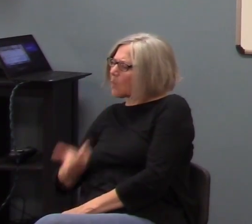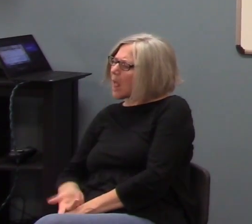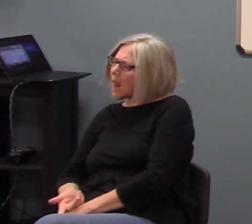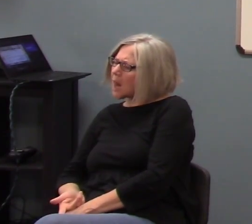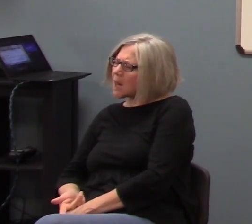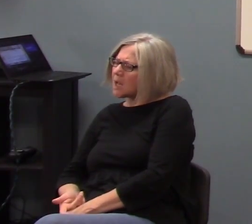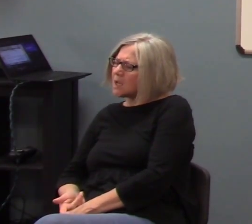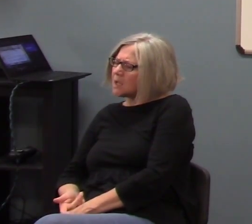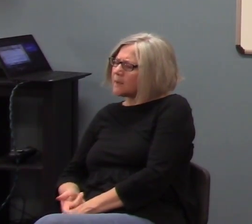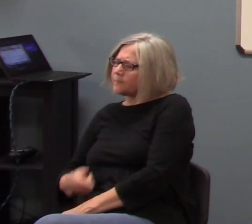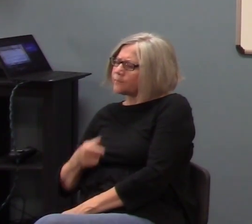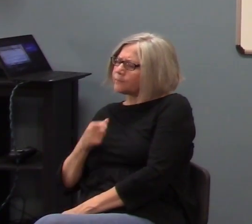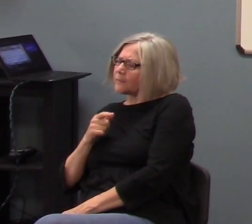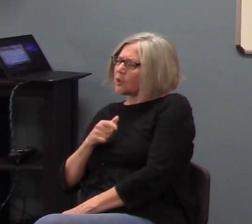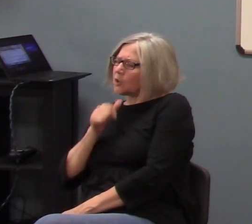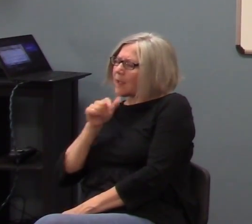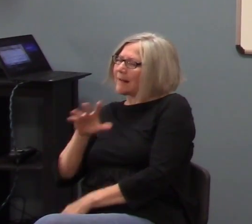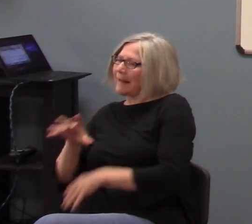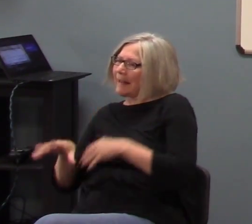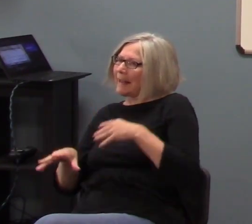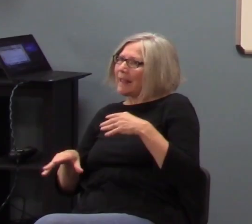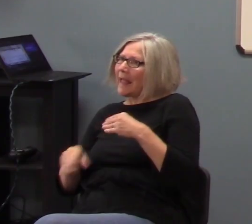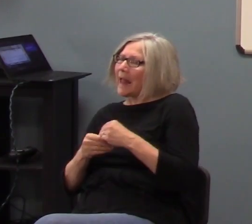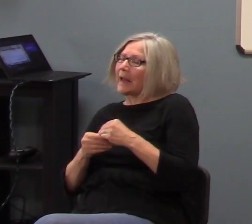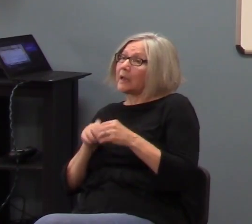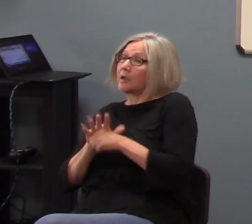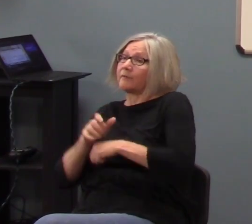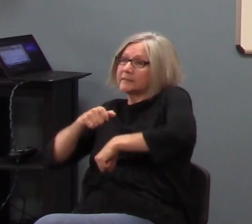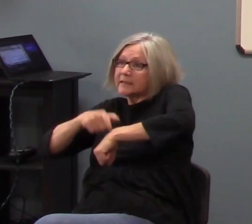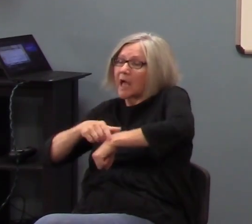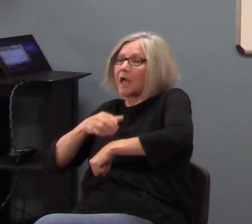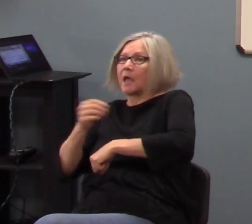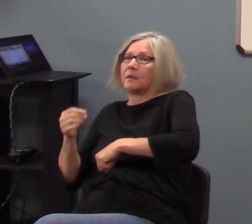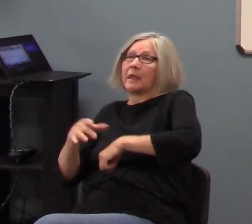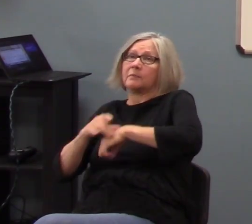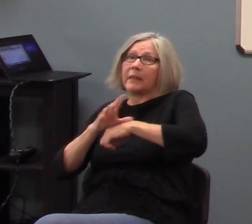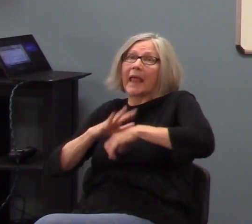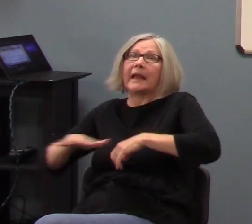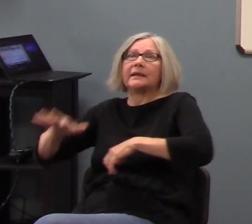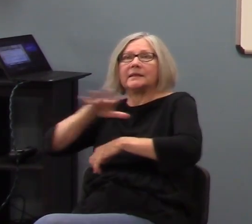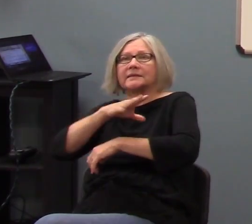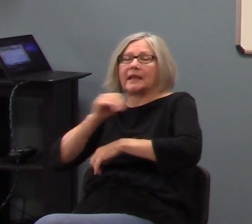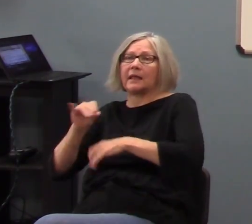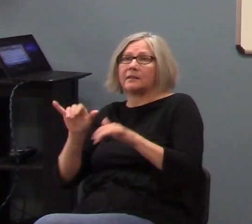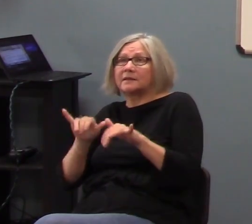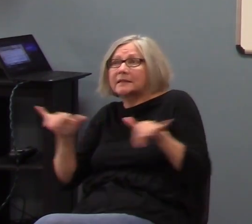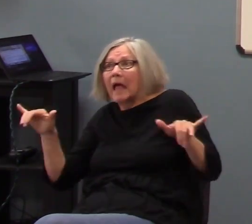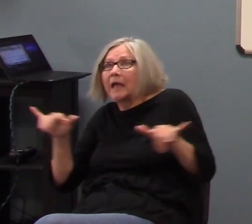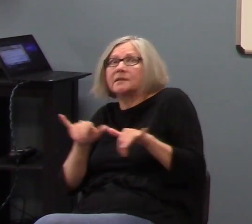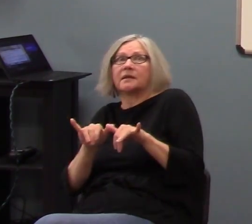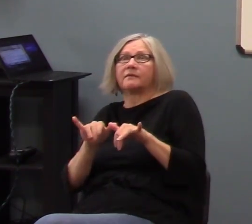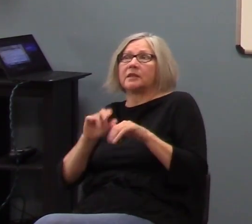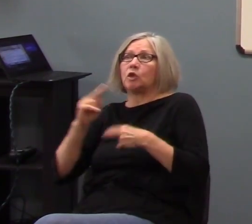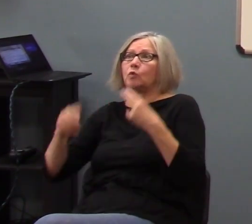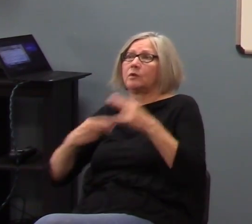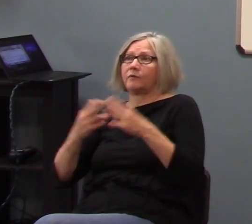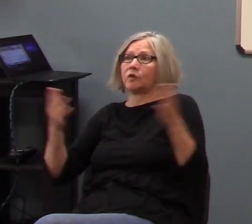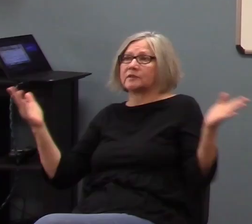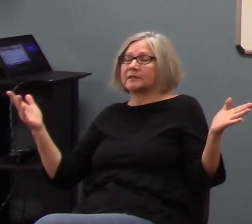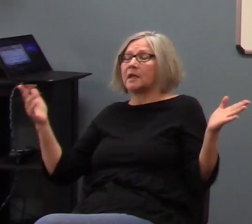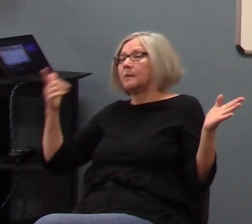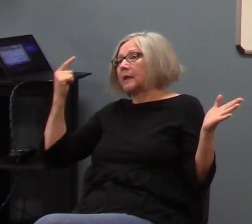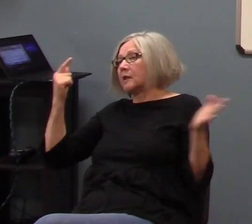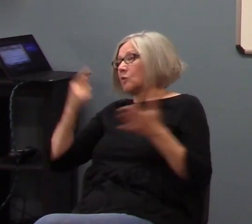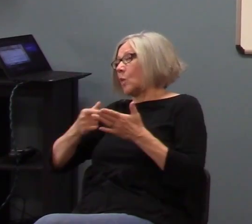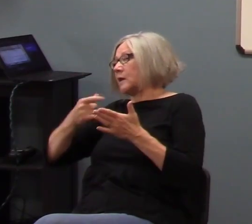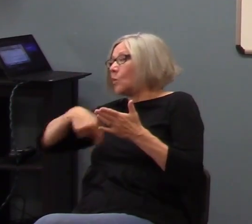not adding enough time and planets and the size of the universe and all that stuff, because what we